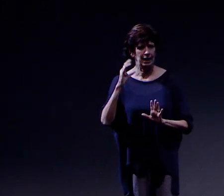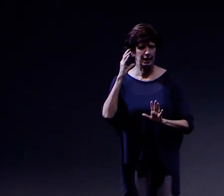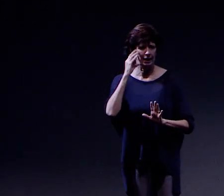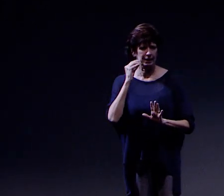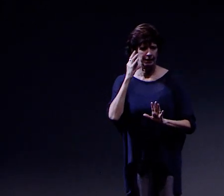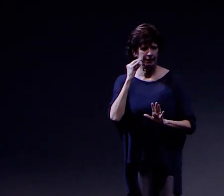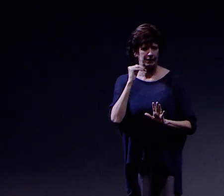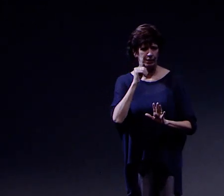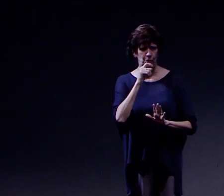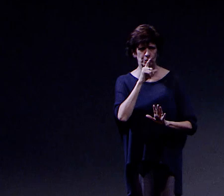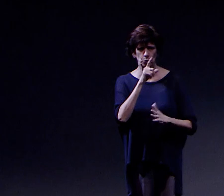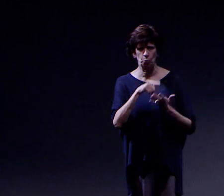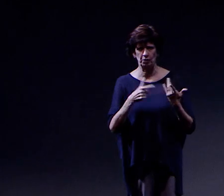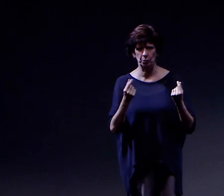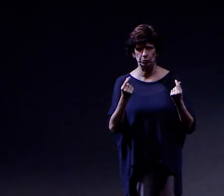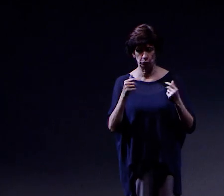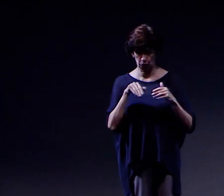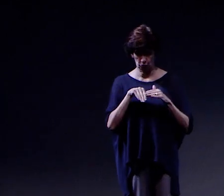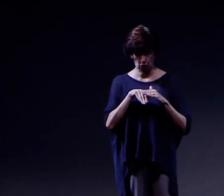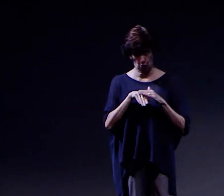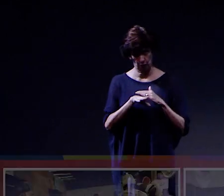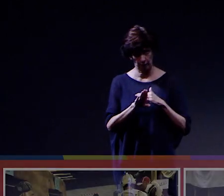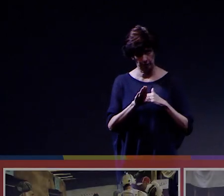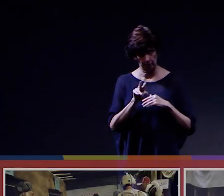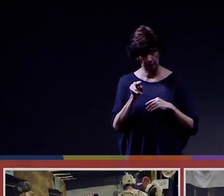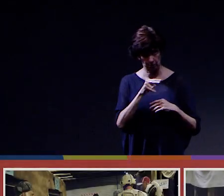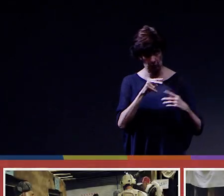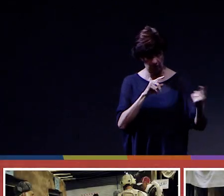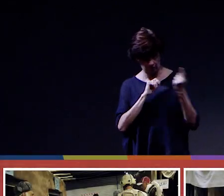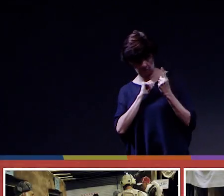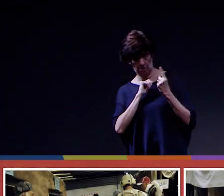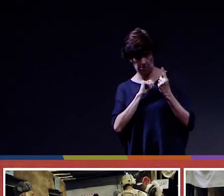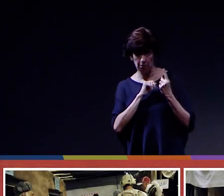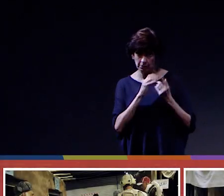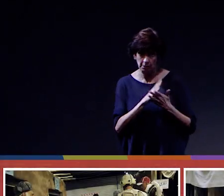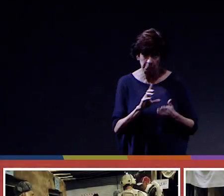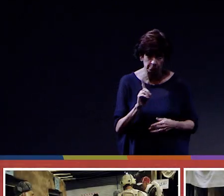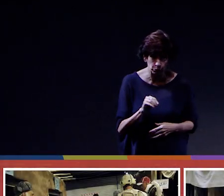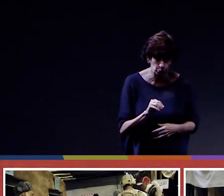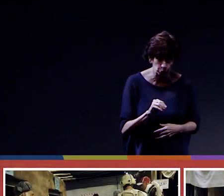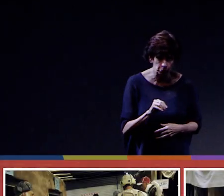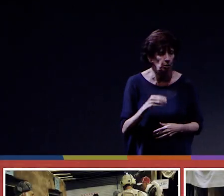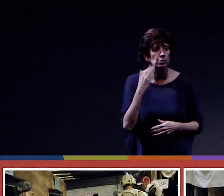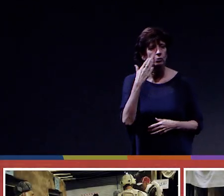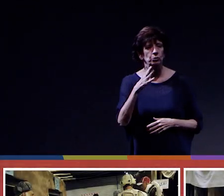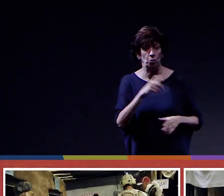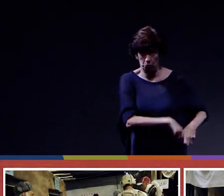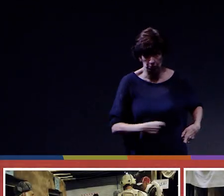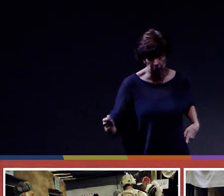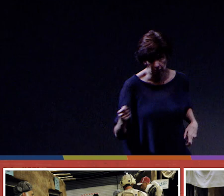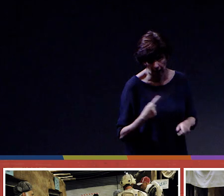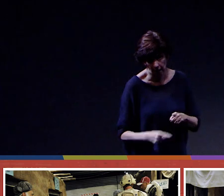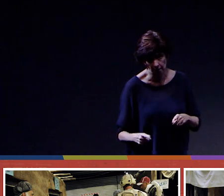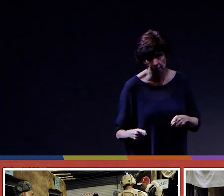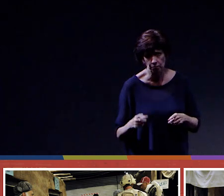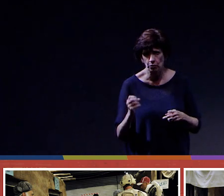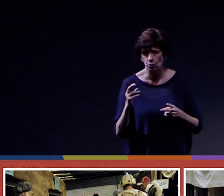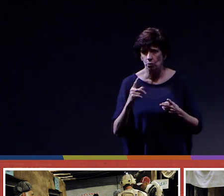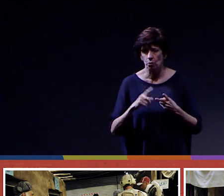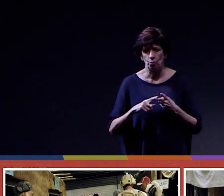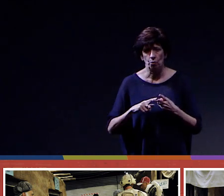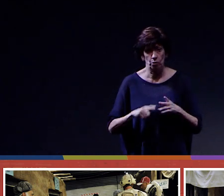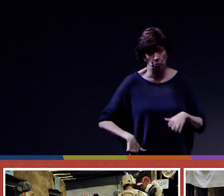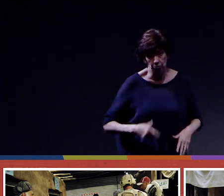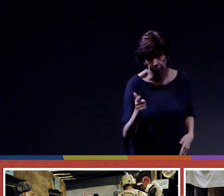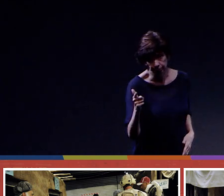to do. So if you walk into a room with one of these things, you don't know if it's going to run at you, which some of them do. You don't know if it's going to pull a knife or if it's going